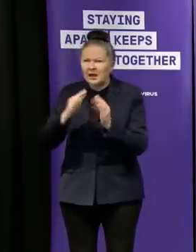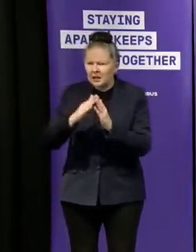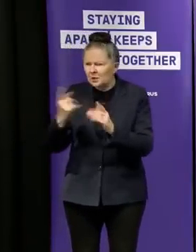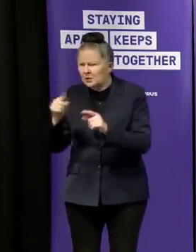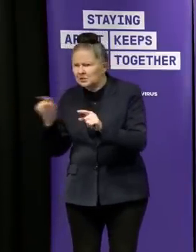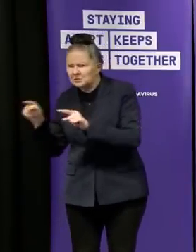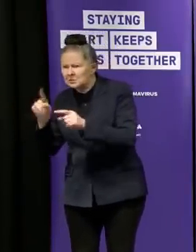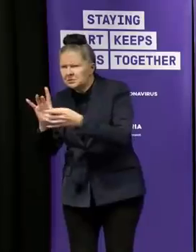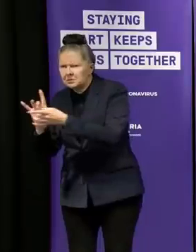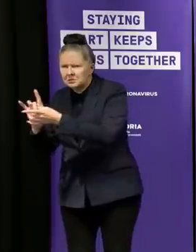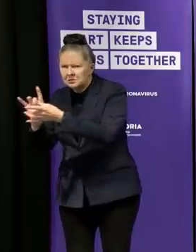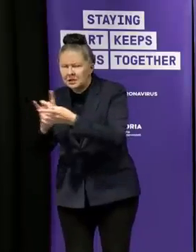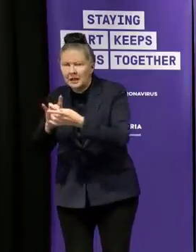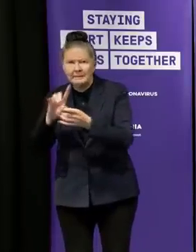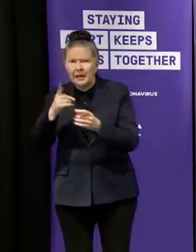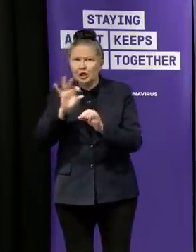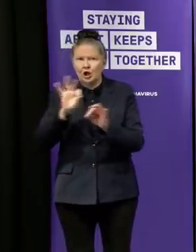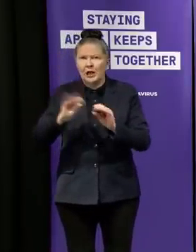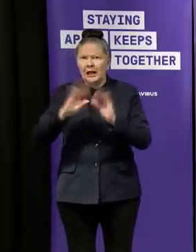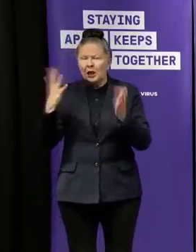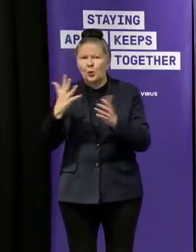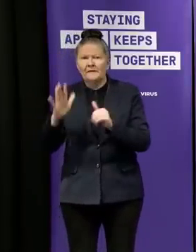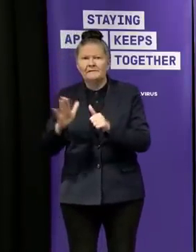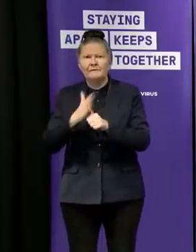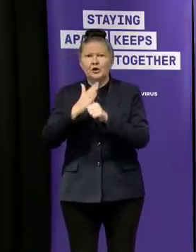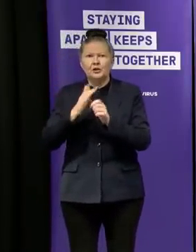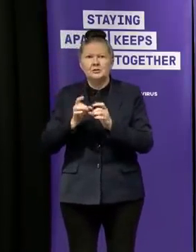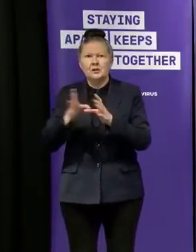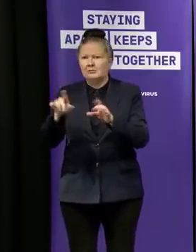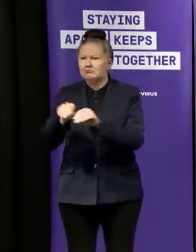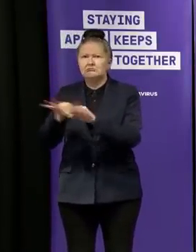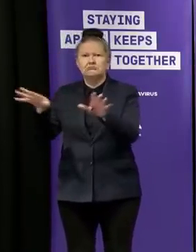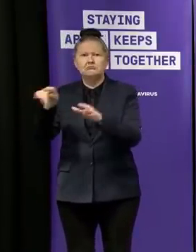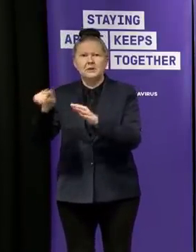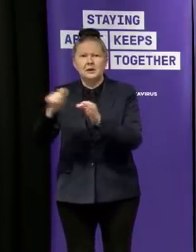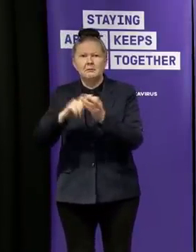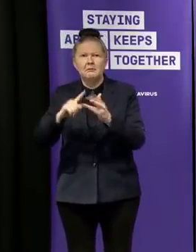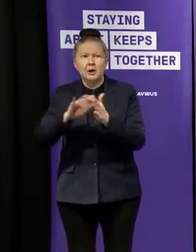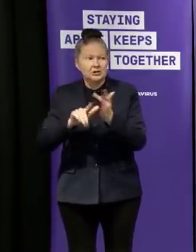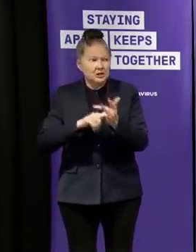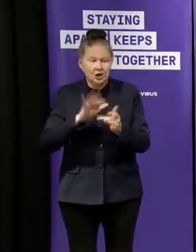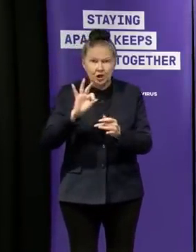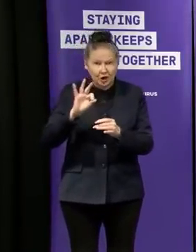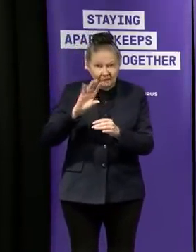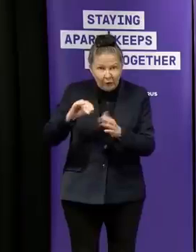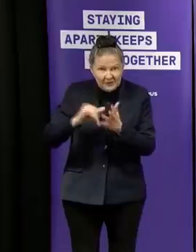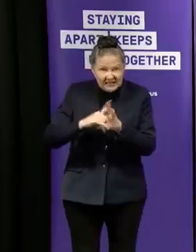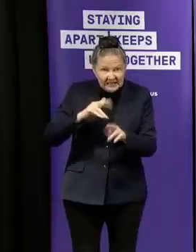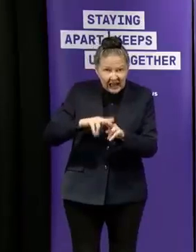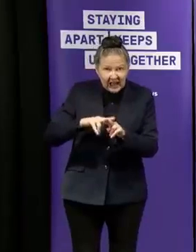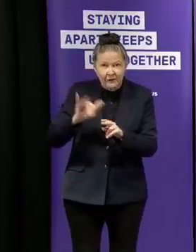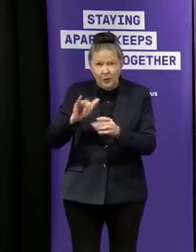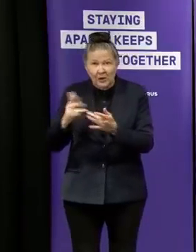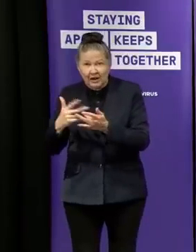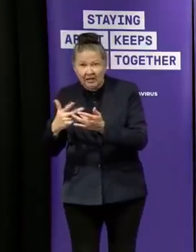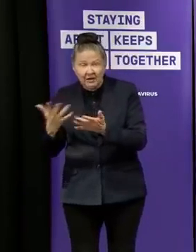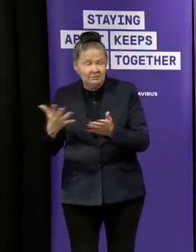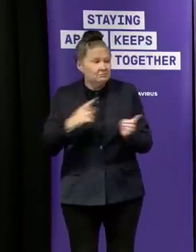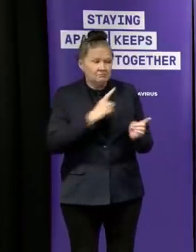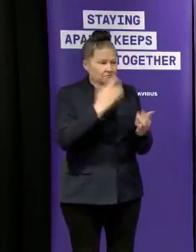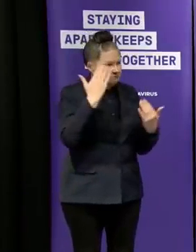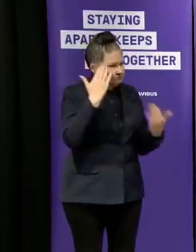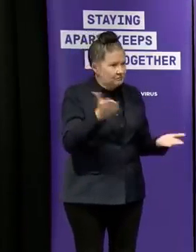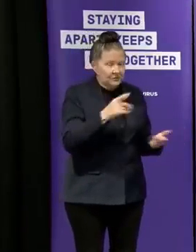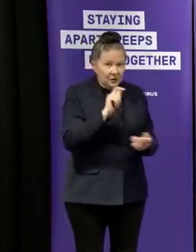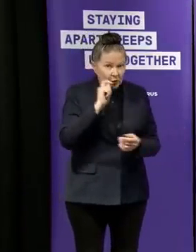was in that outbreak isn't clear yet. We don't know if it's a staff member or if it's a patient. No, we don't know. Or a visitor. We don't know the index case. And is there any chance that we can